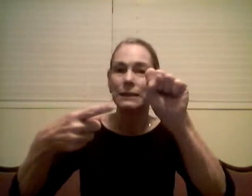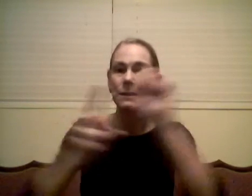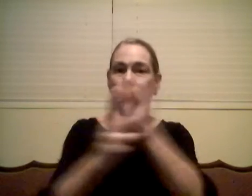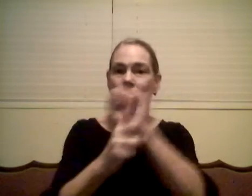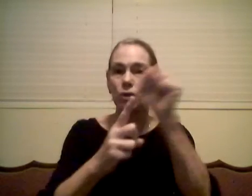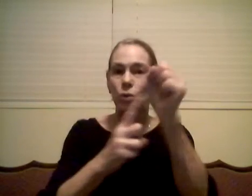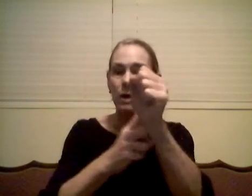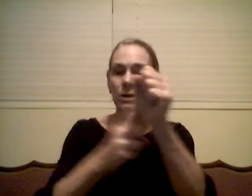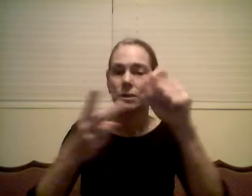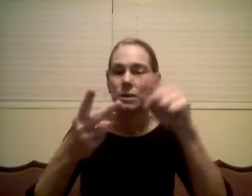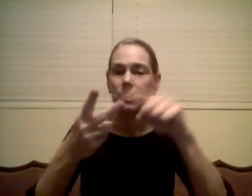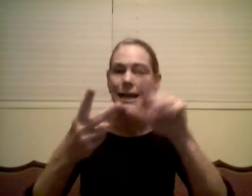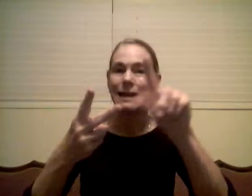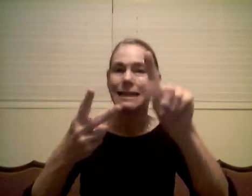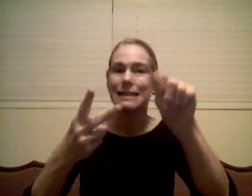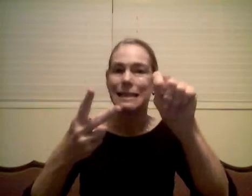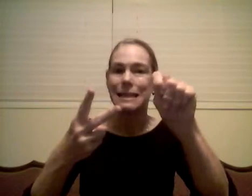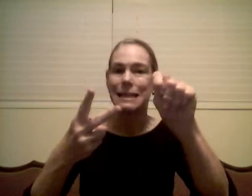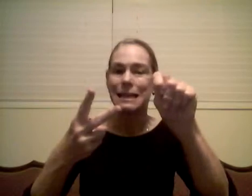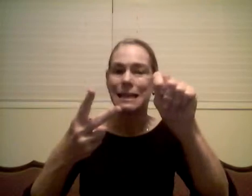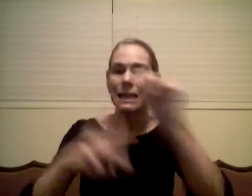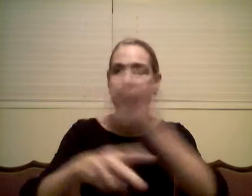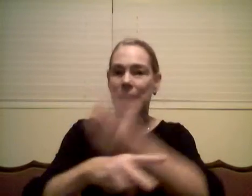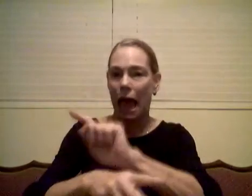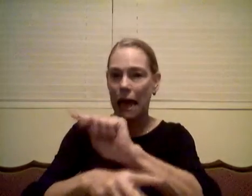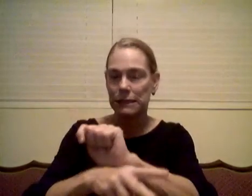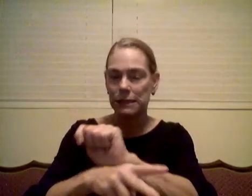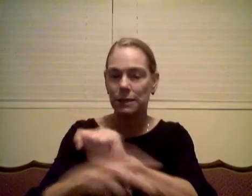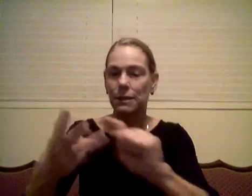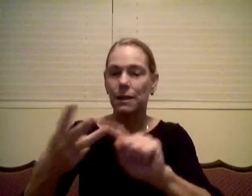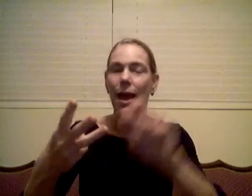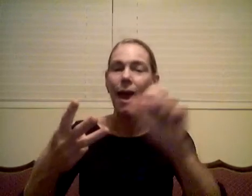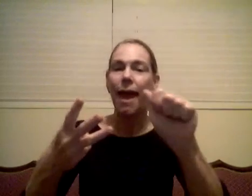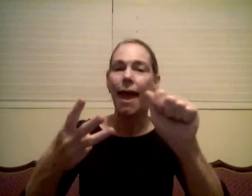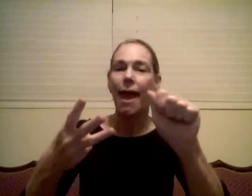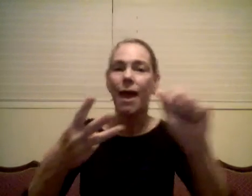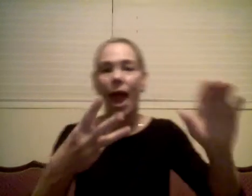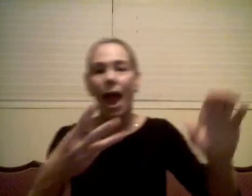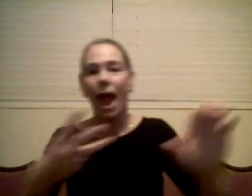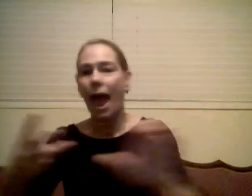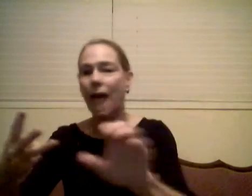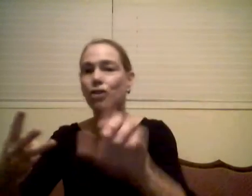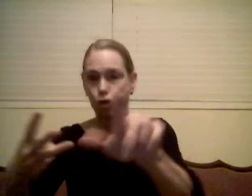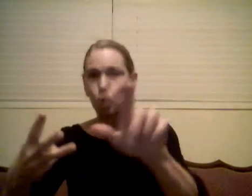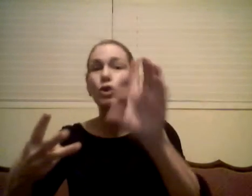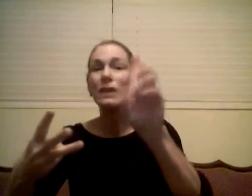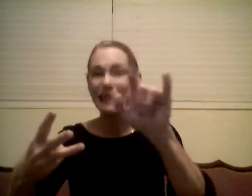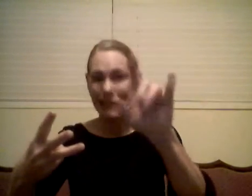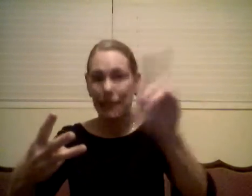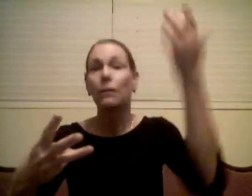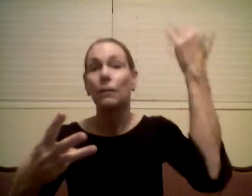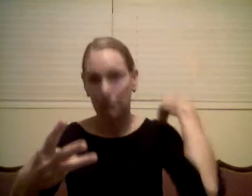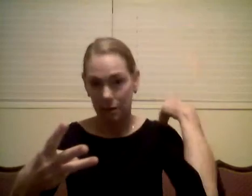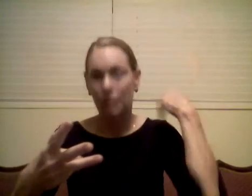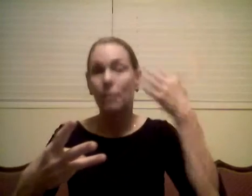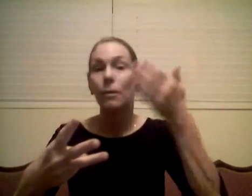T, the task at hand, A, the action that you took. Your colleagues out there